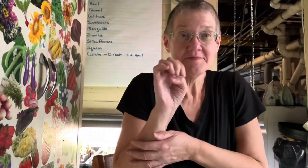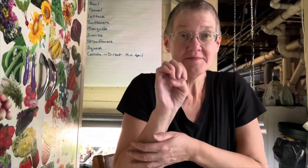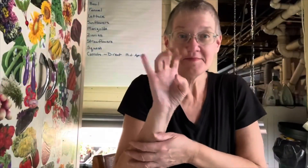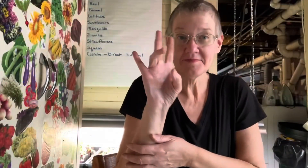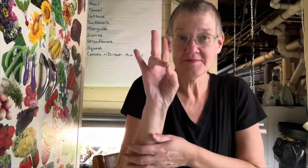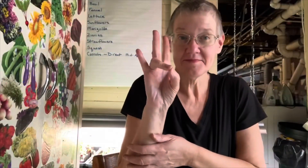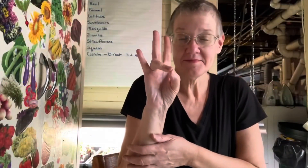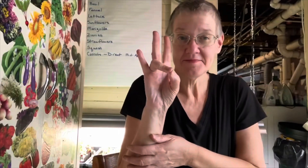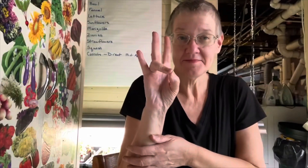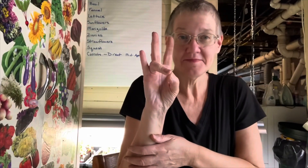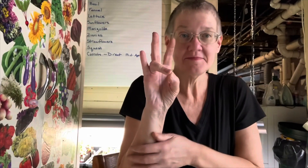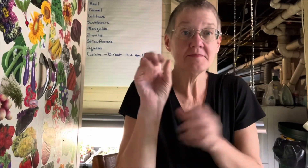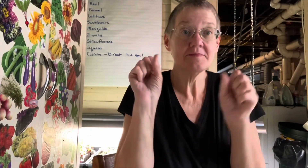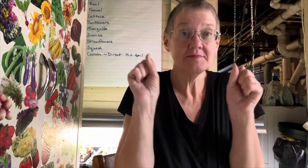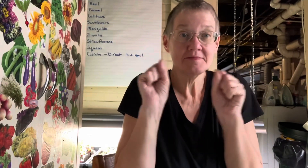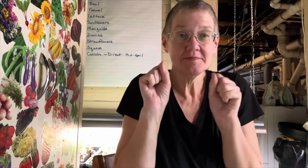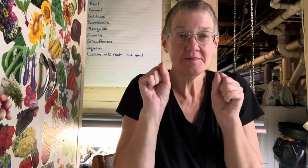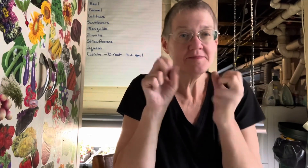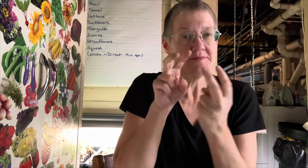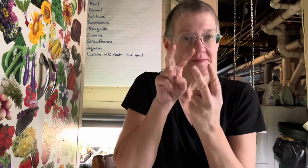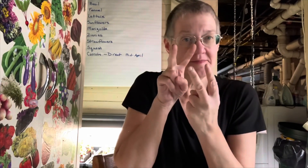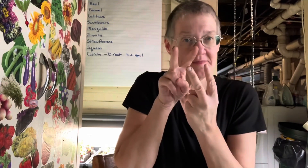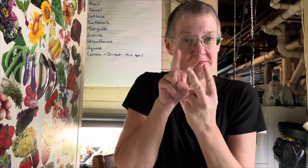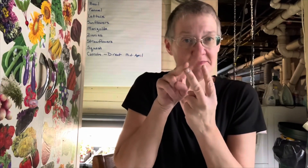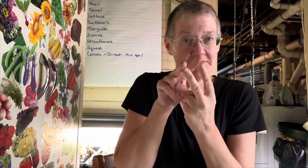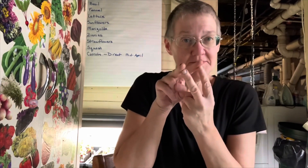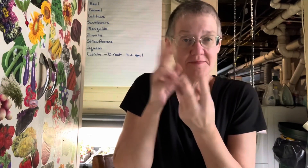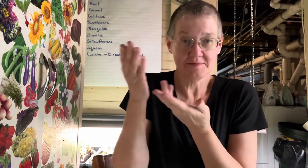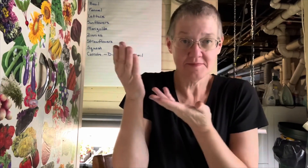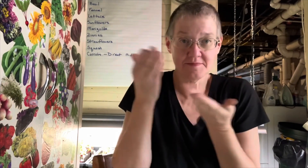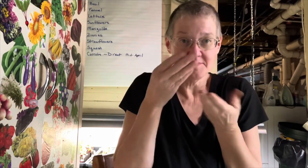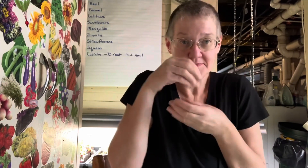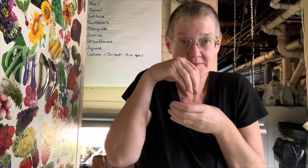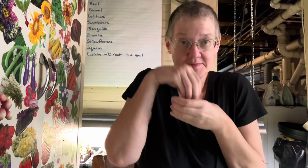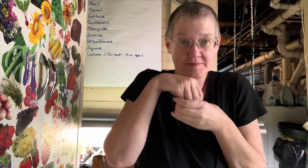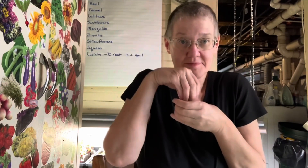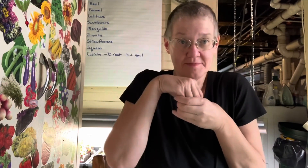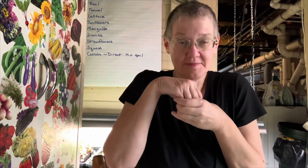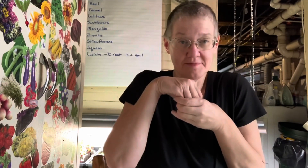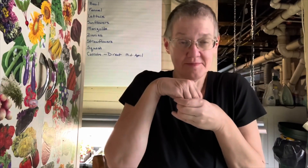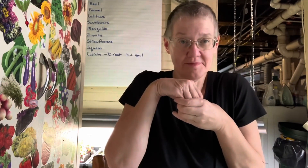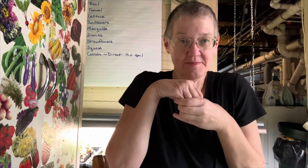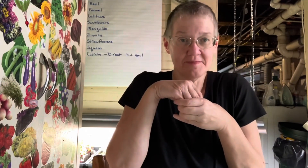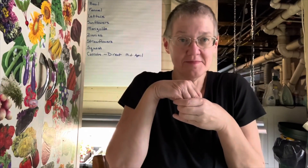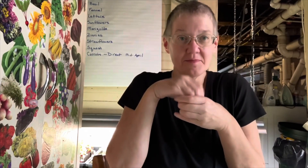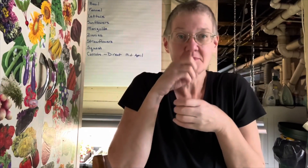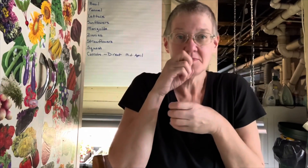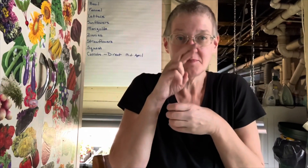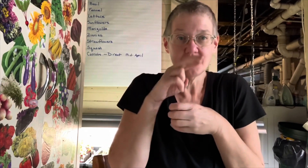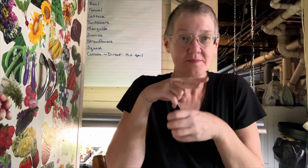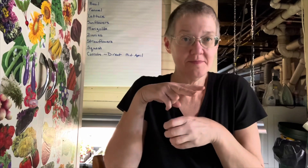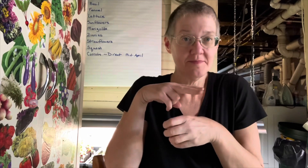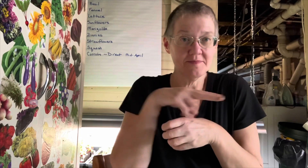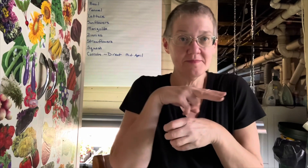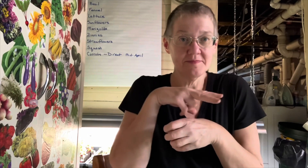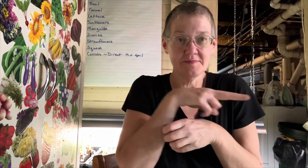So here in zone 7, in the winter, you can either bring the plant inside to overwinter or